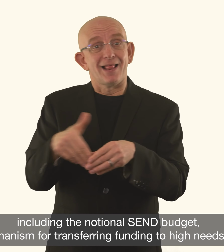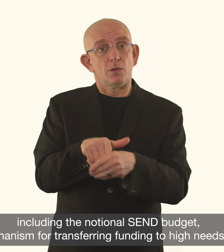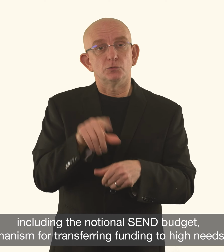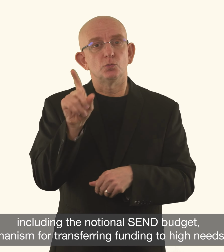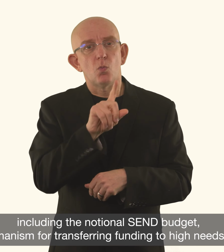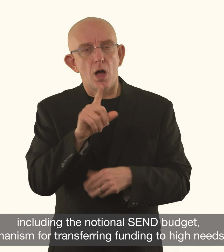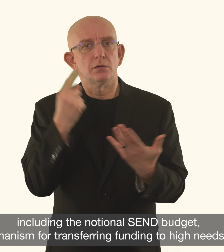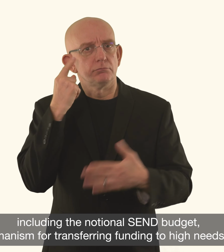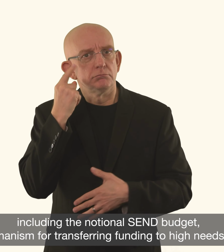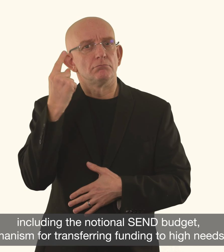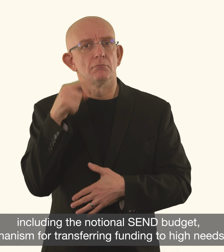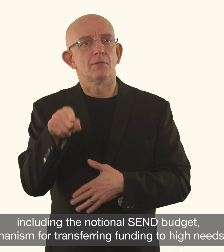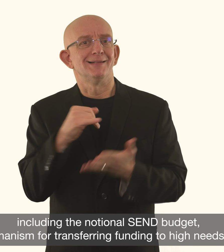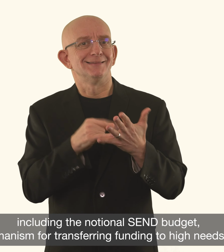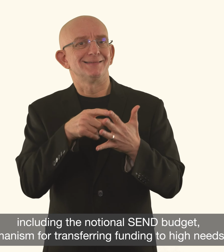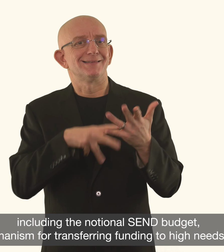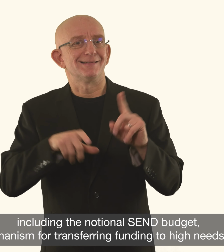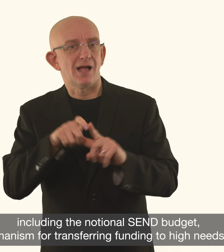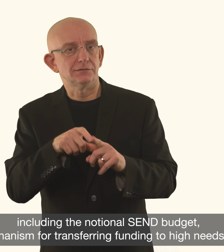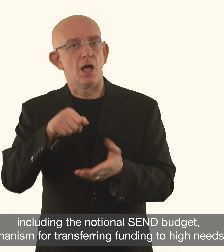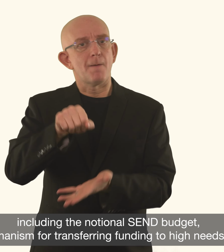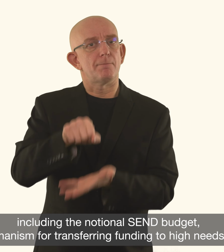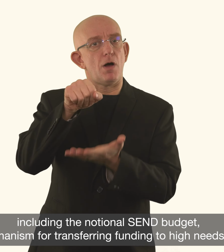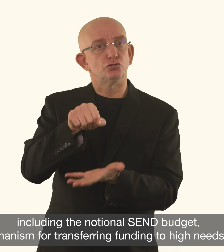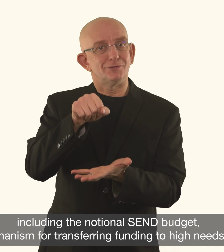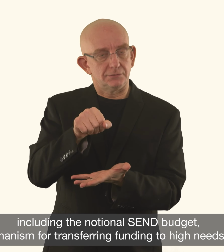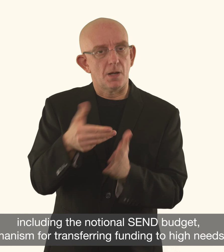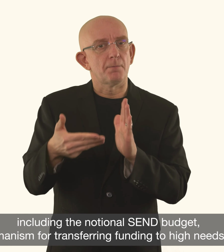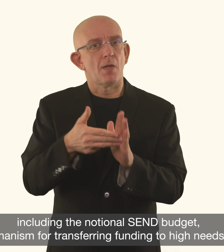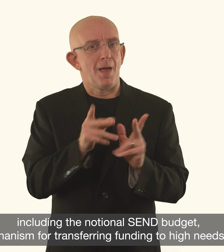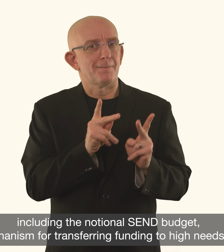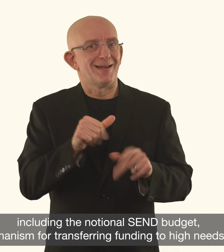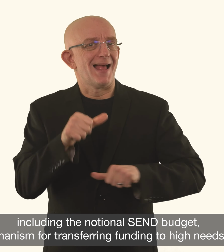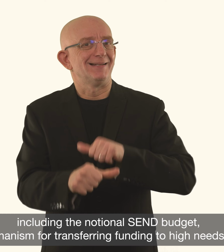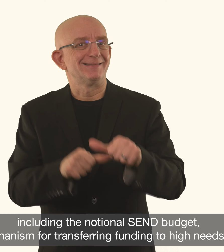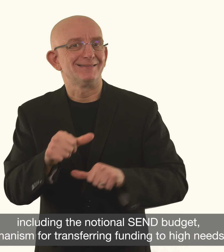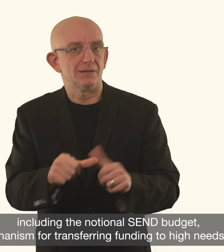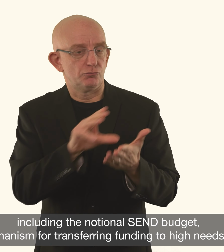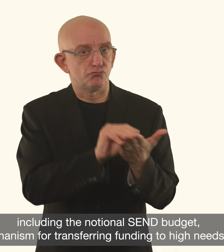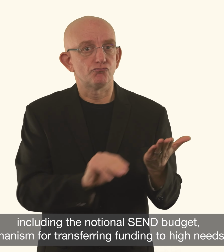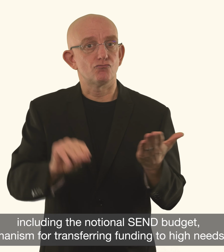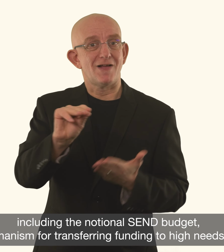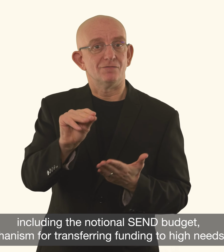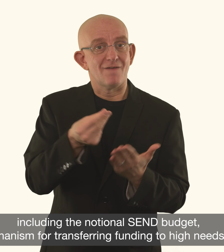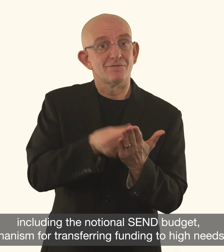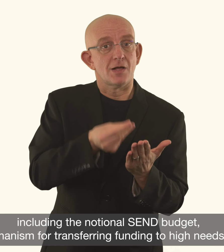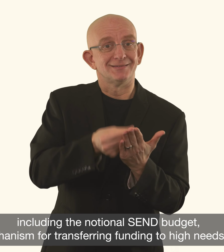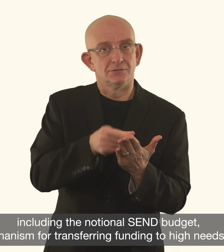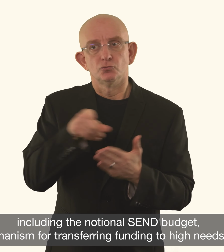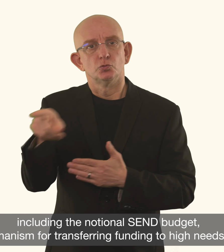including the notional SEND budget and a mechanism for transferring funding to high-needs budgets. 5. will publish